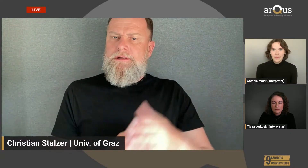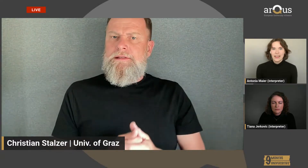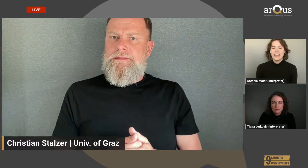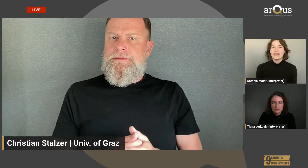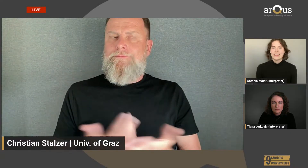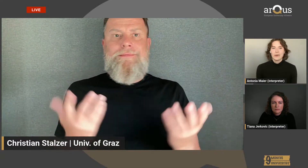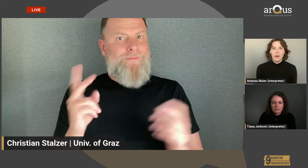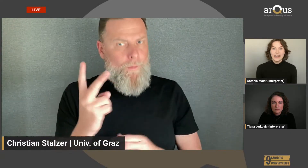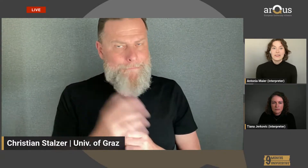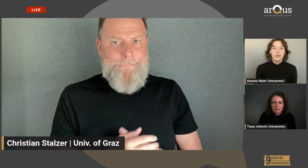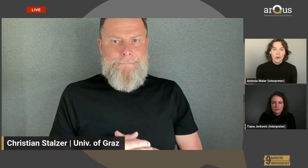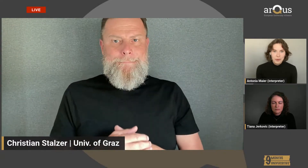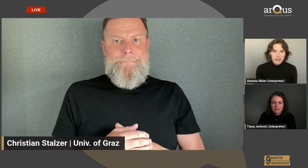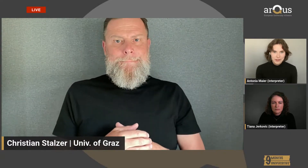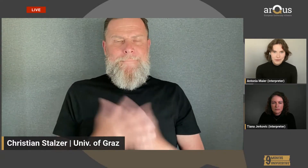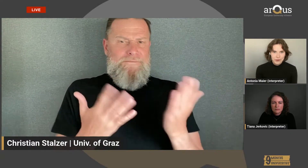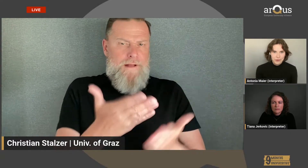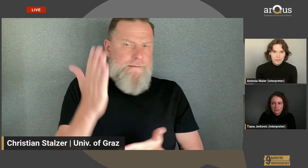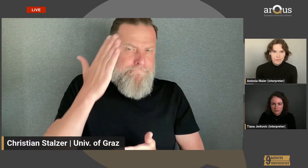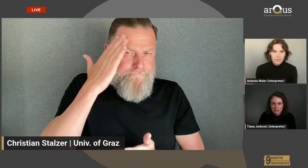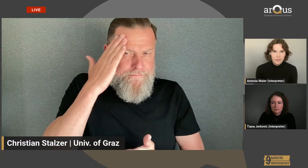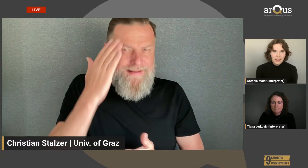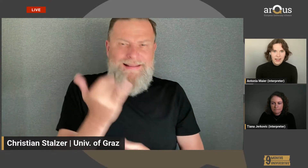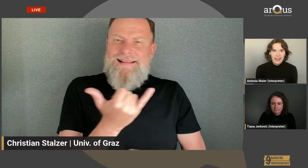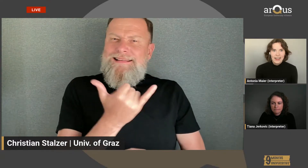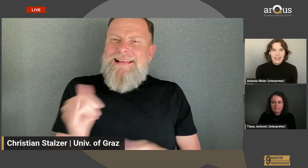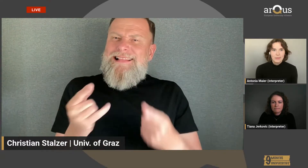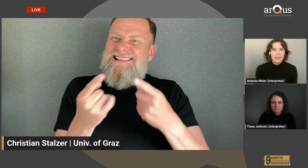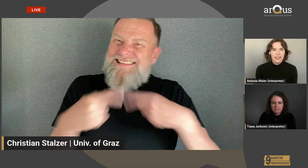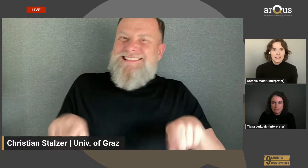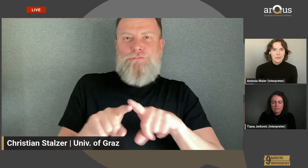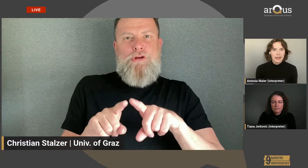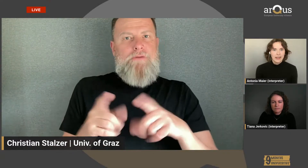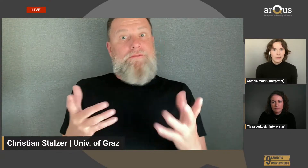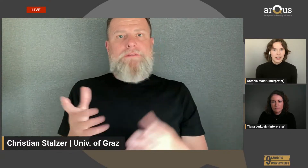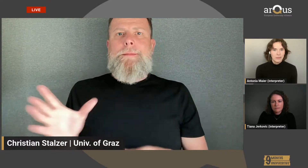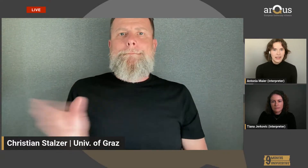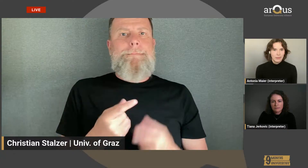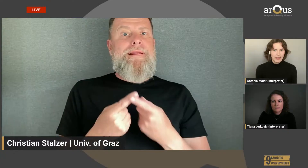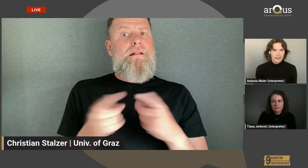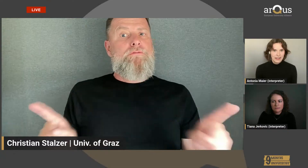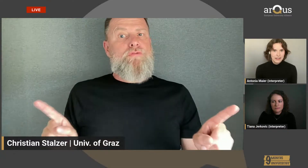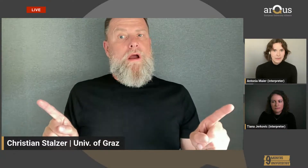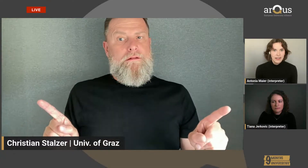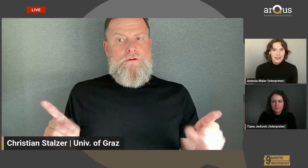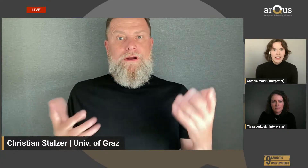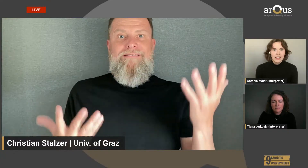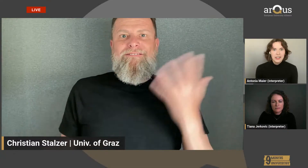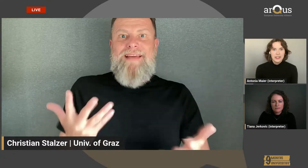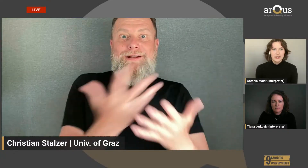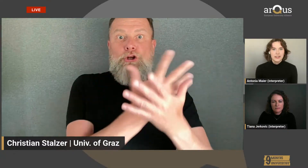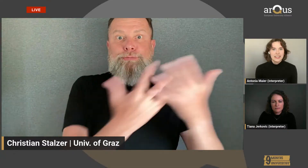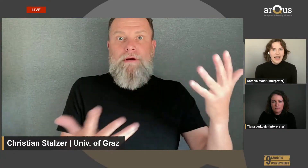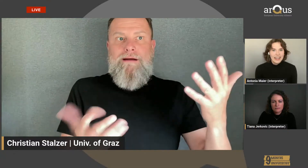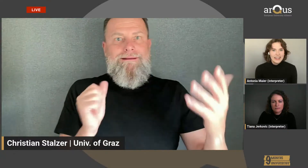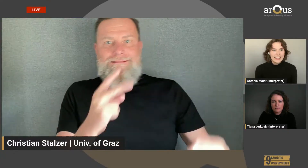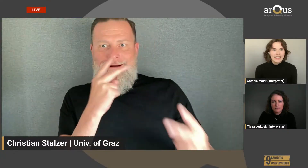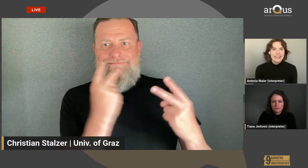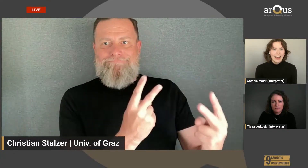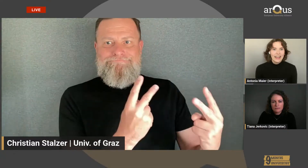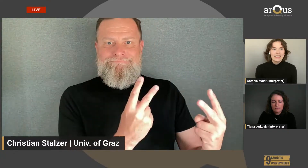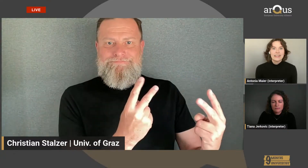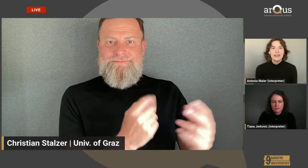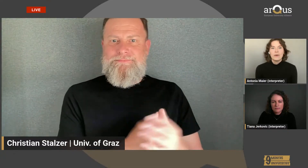term, it's a quite normative term. Let me explain what I mean by that. Each